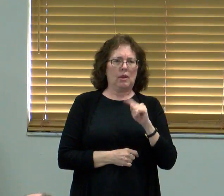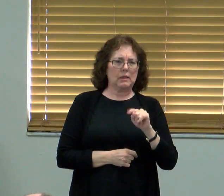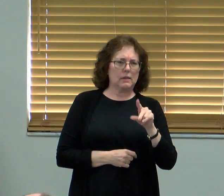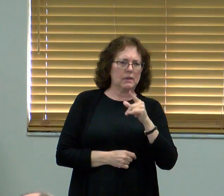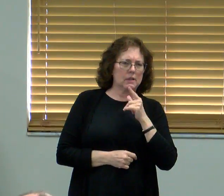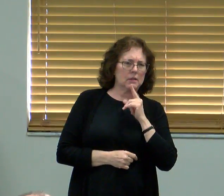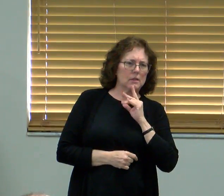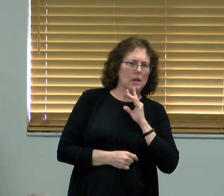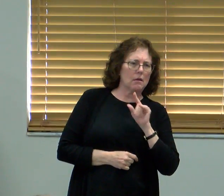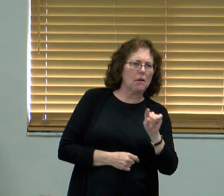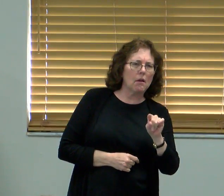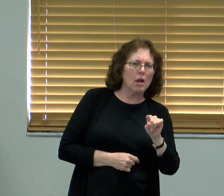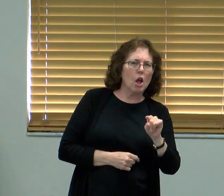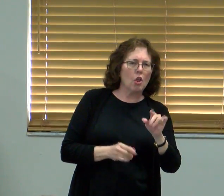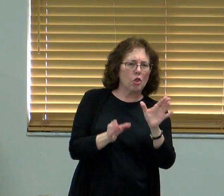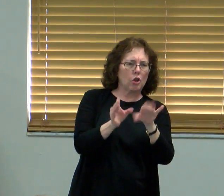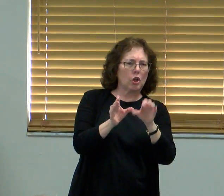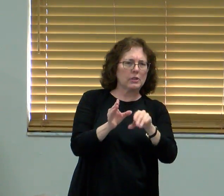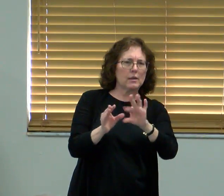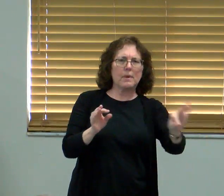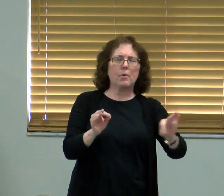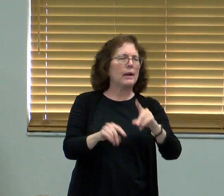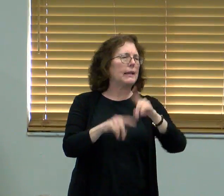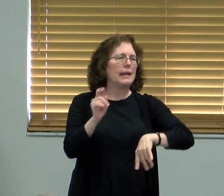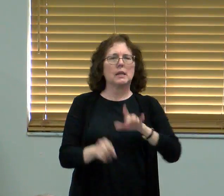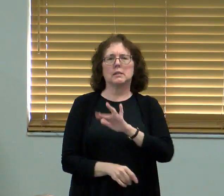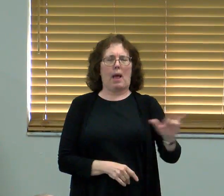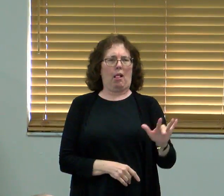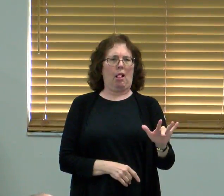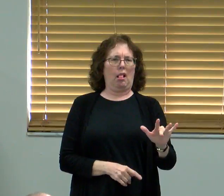because the closed captioning people can't spell.